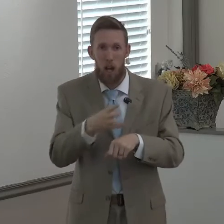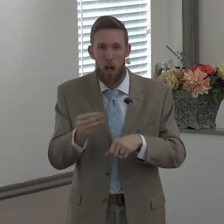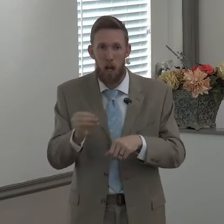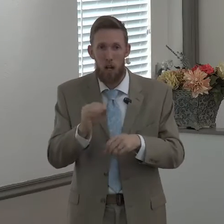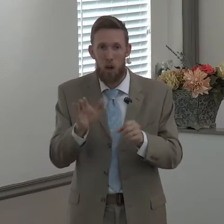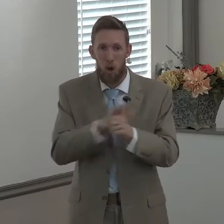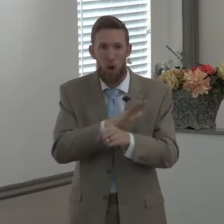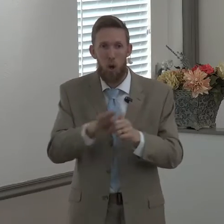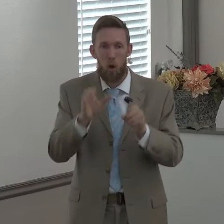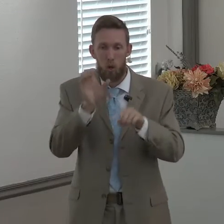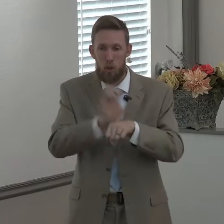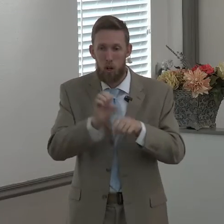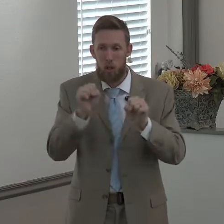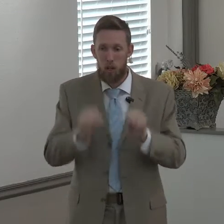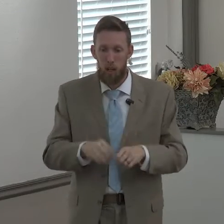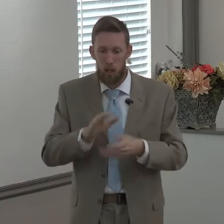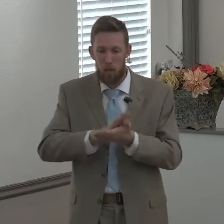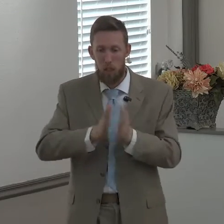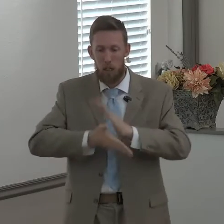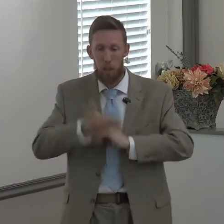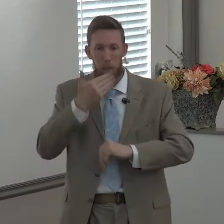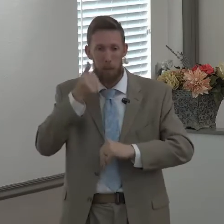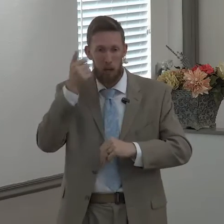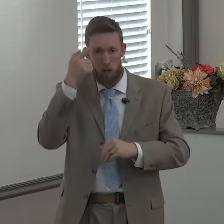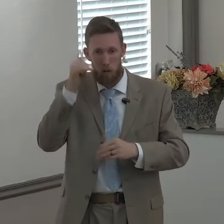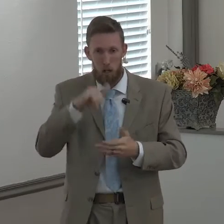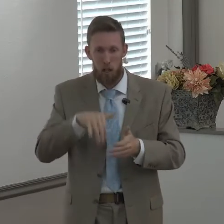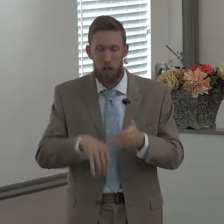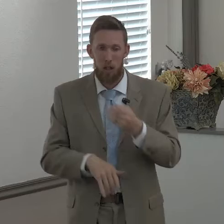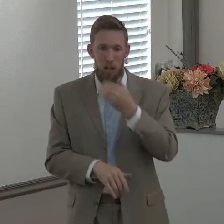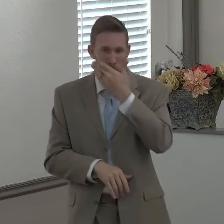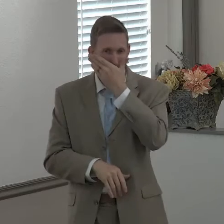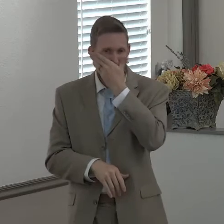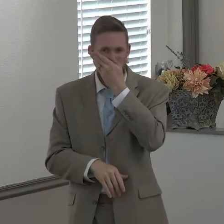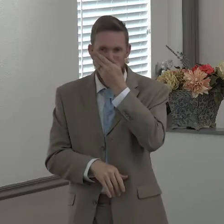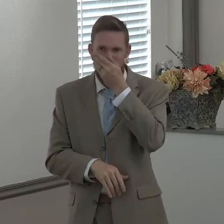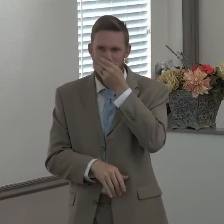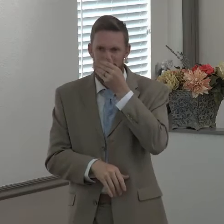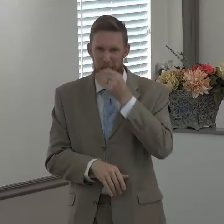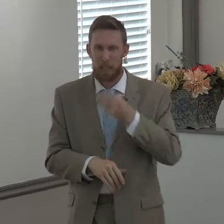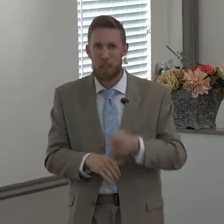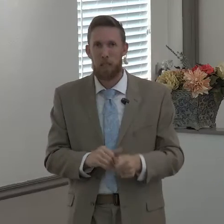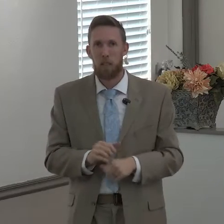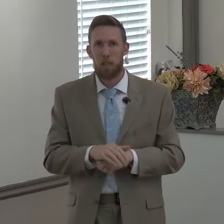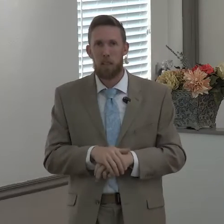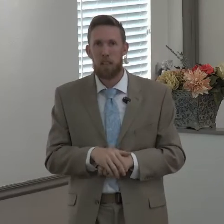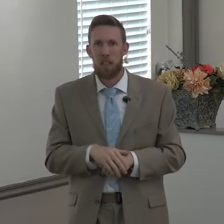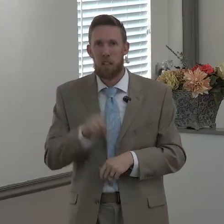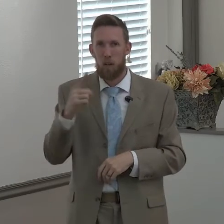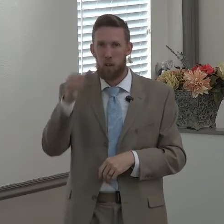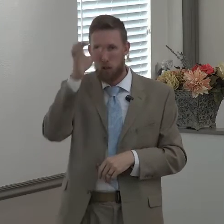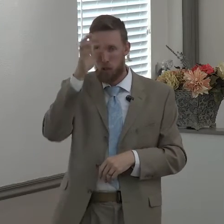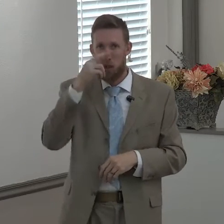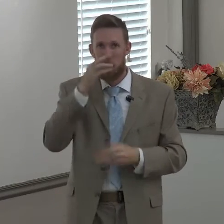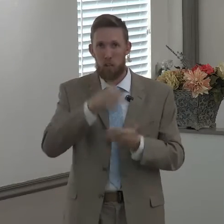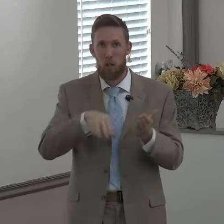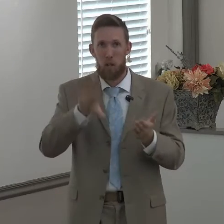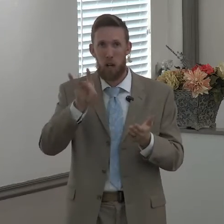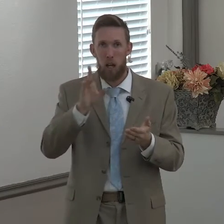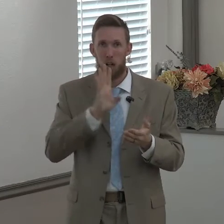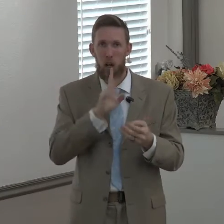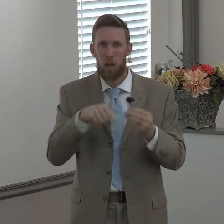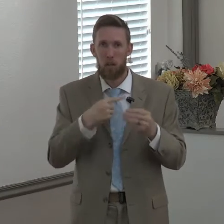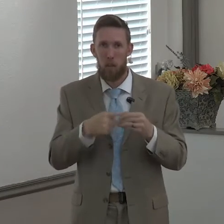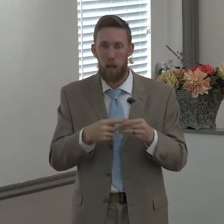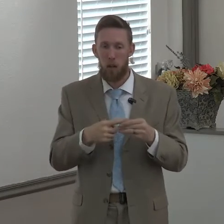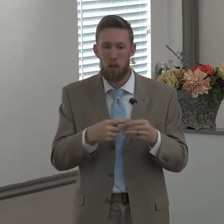of a whole, and that whole is called the church. And sacrificial love builds a church. In 1